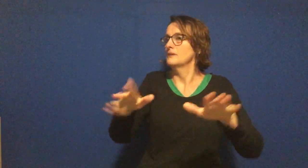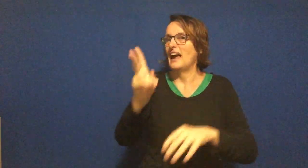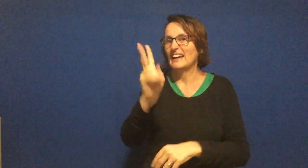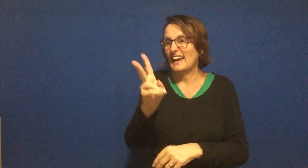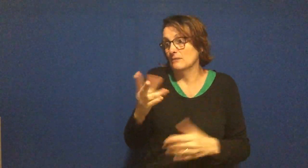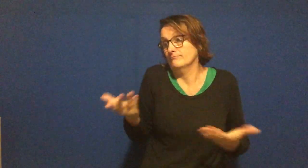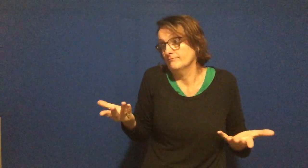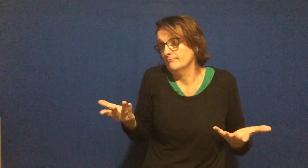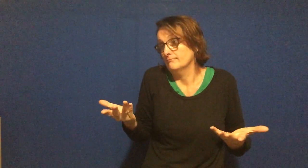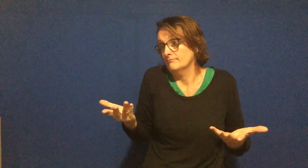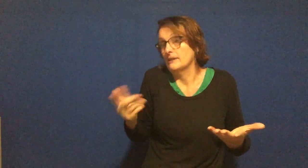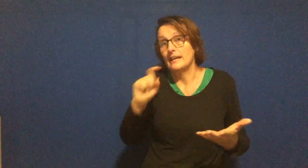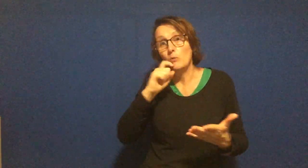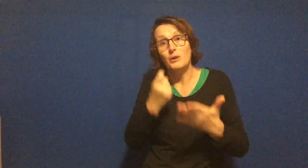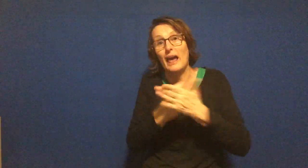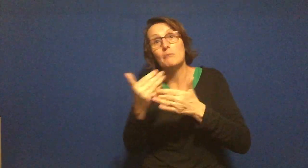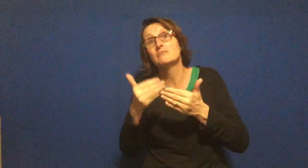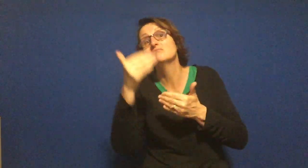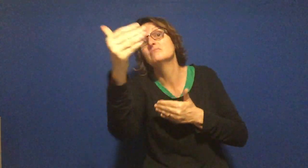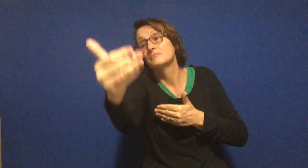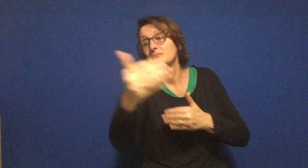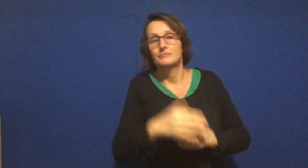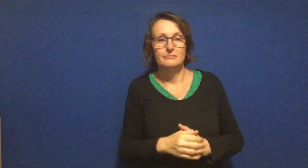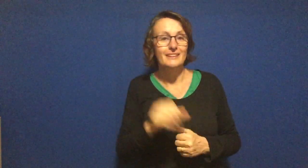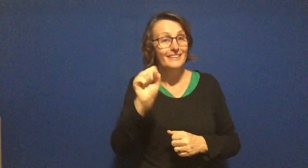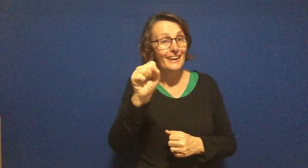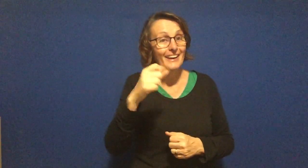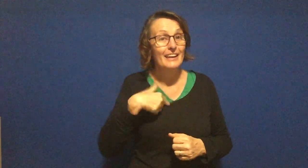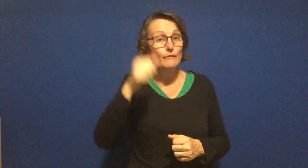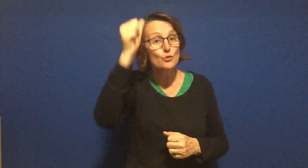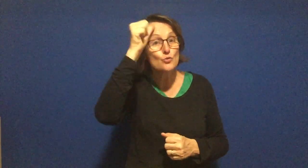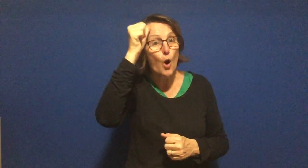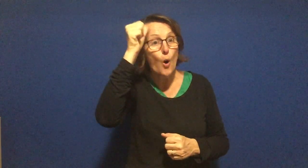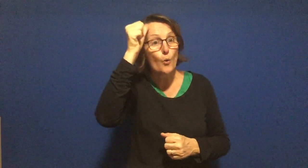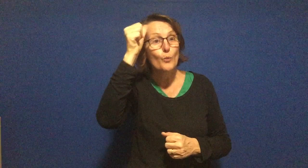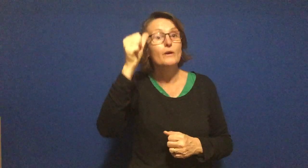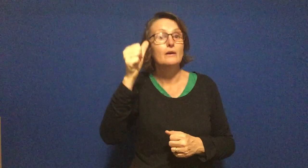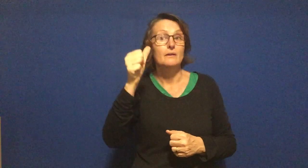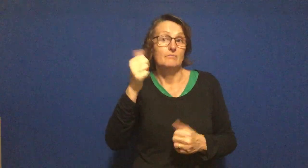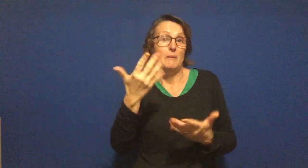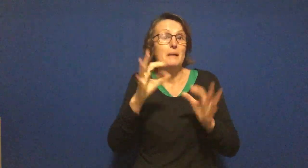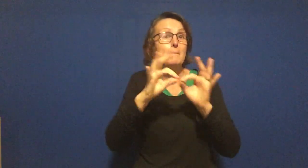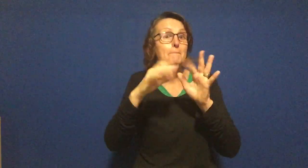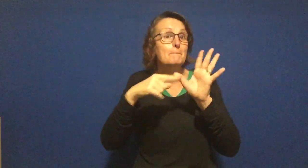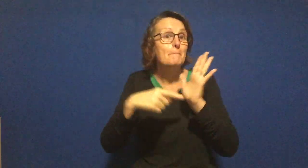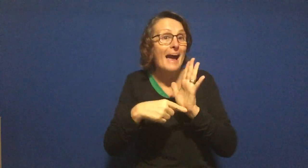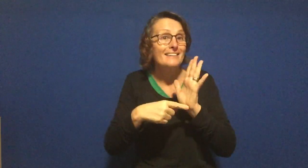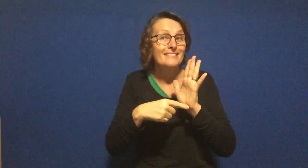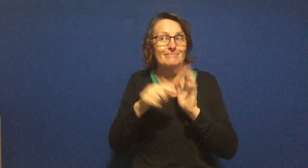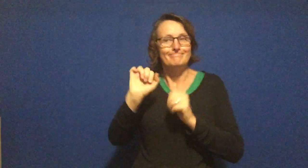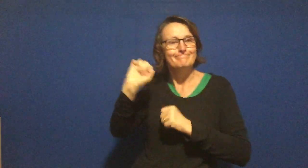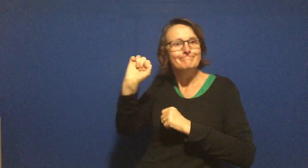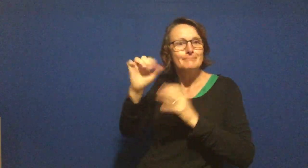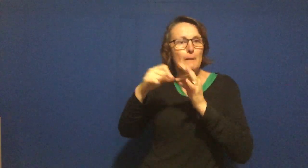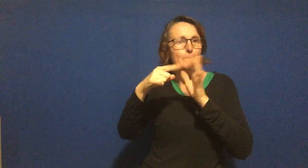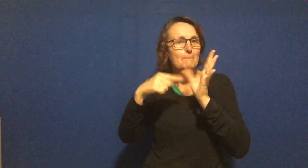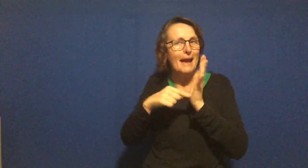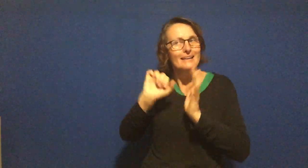happen at some stage down the track. Yes, because if you know that a large bat colony of a particular species is